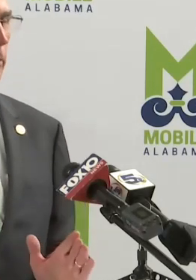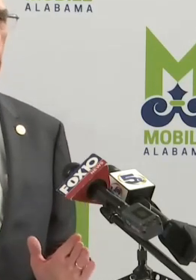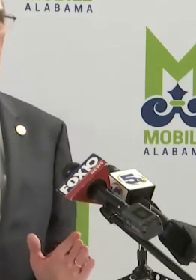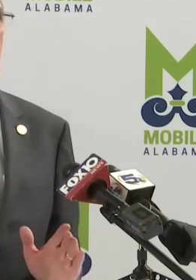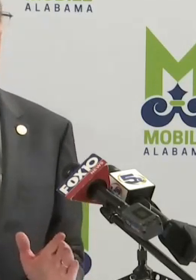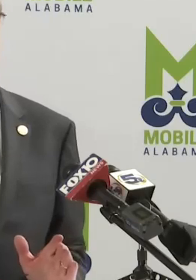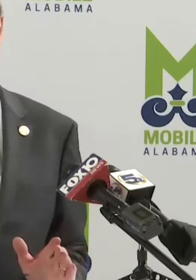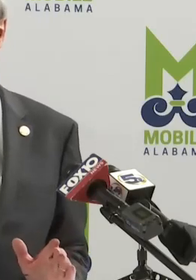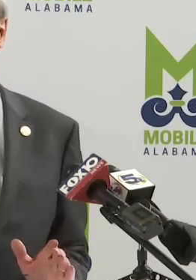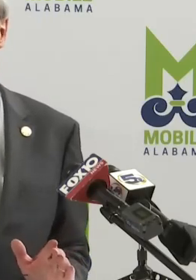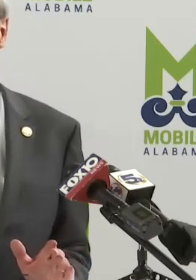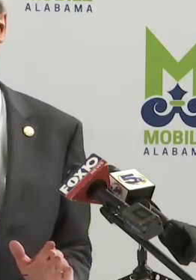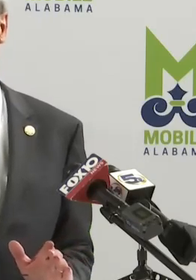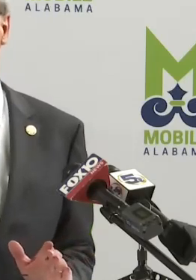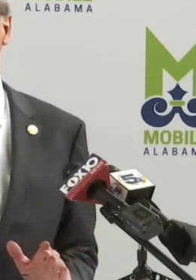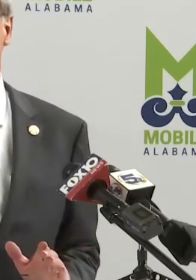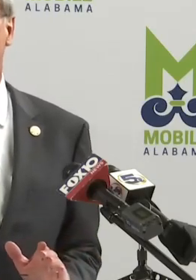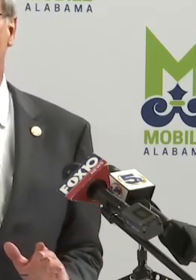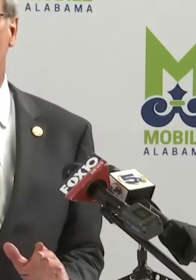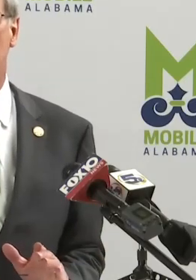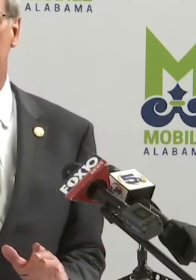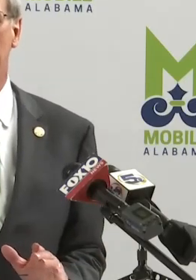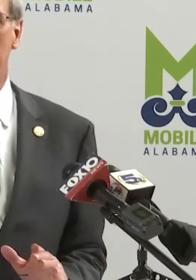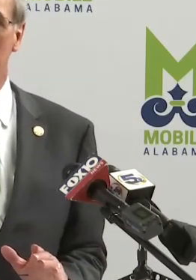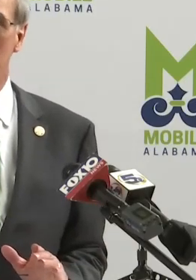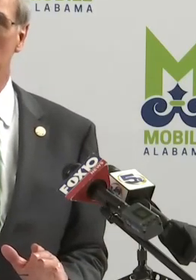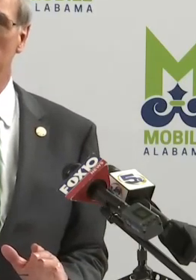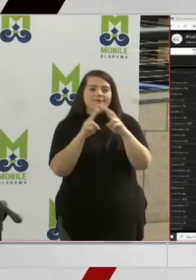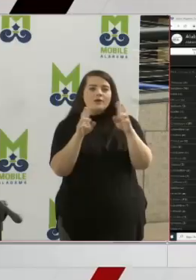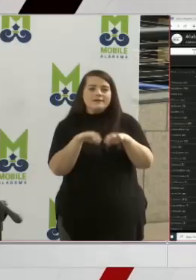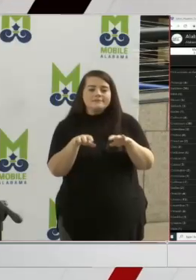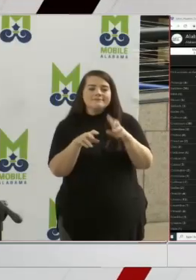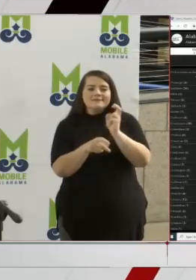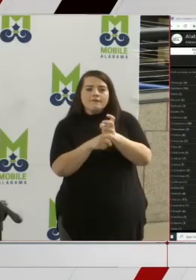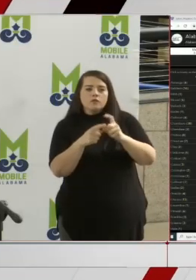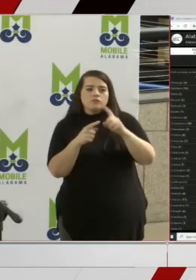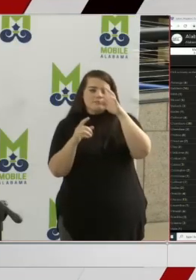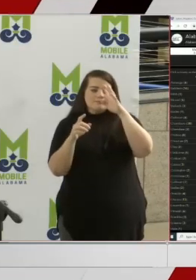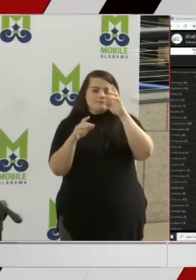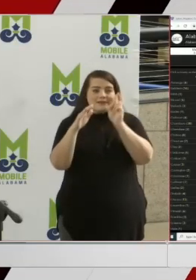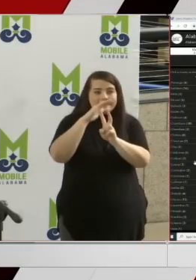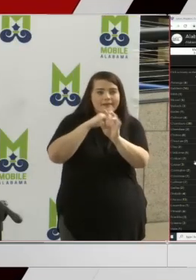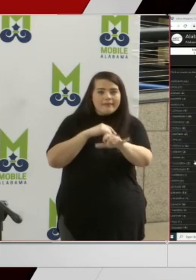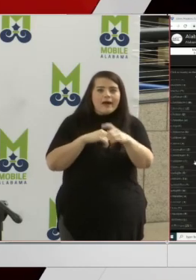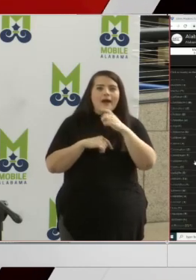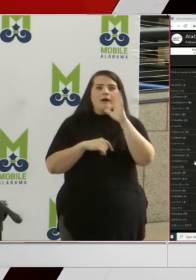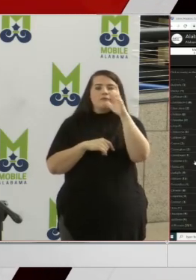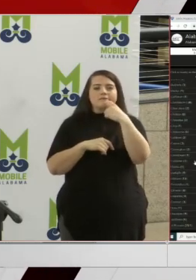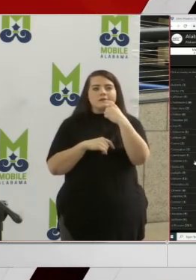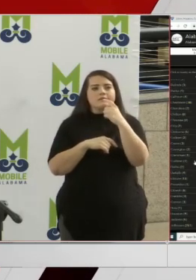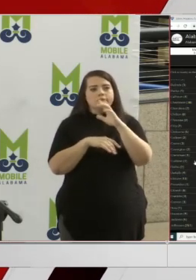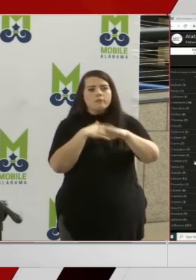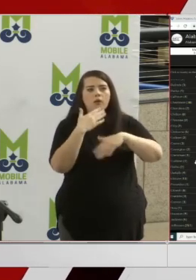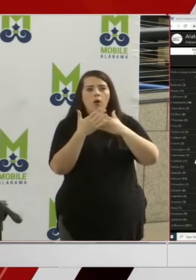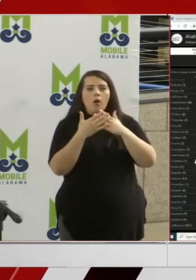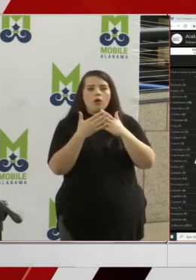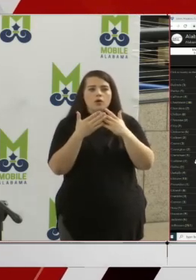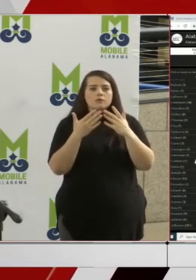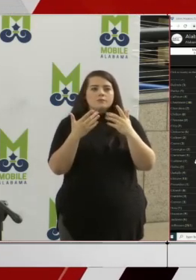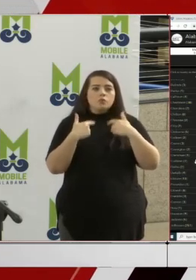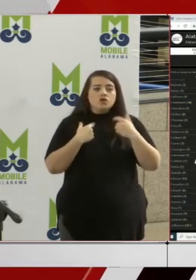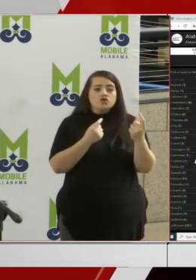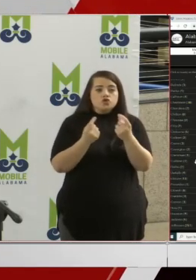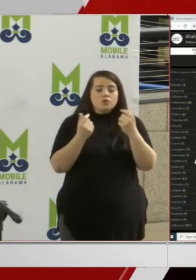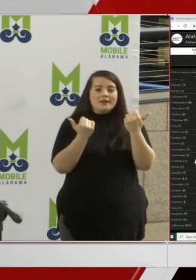we going to run out of capacity? Well, it's very difficult to predict that, but I'll say that all the moves that are being made within the hospitals